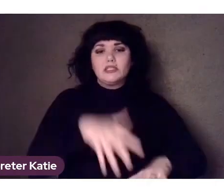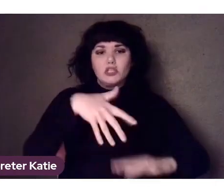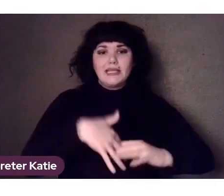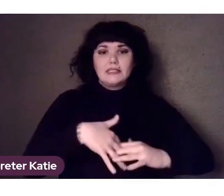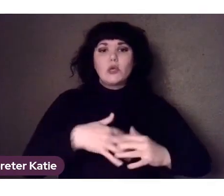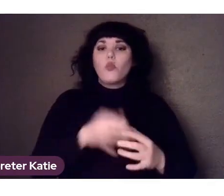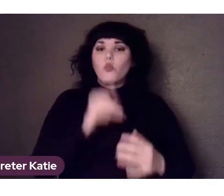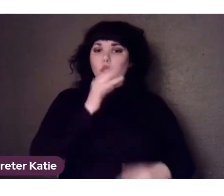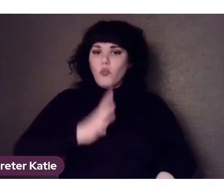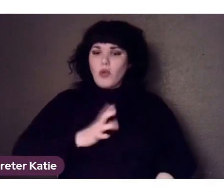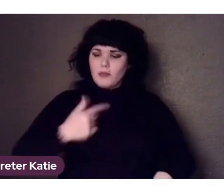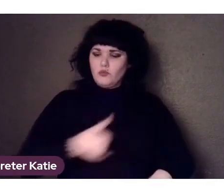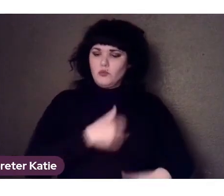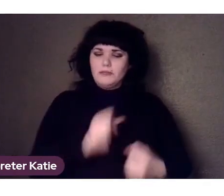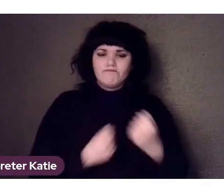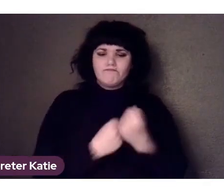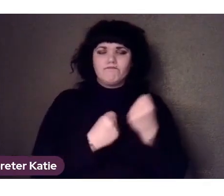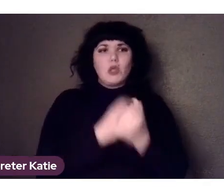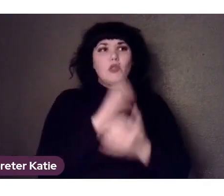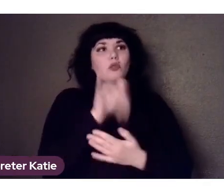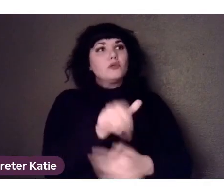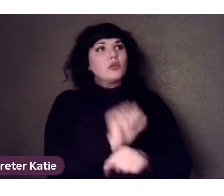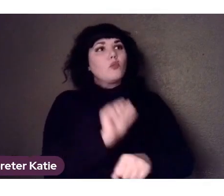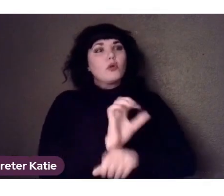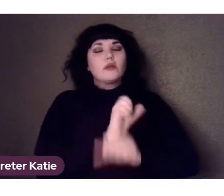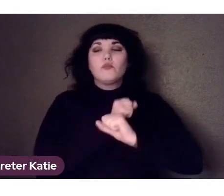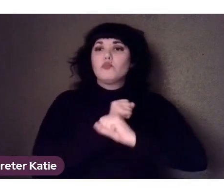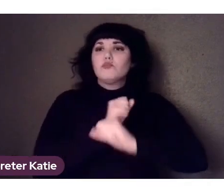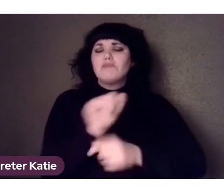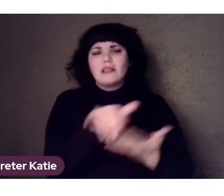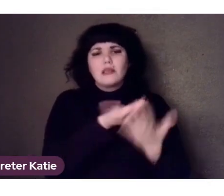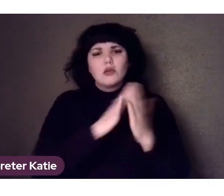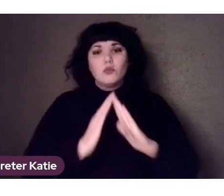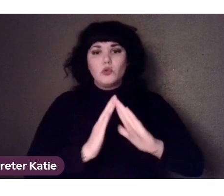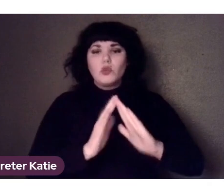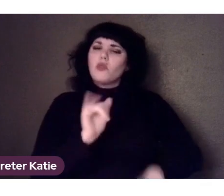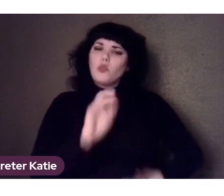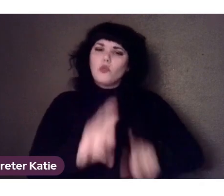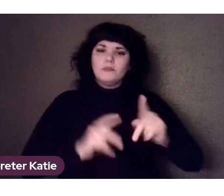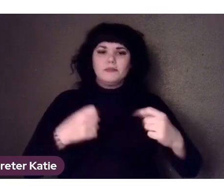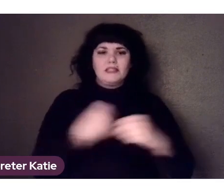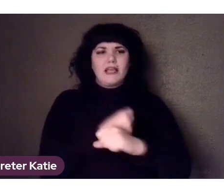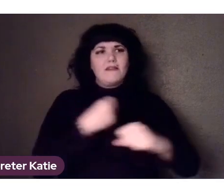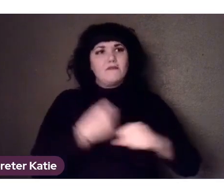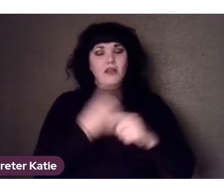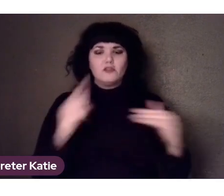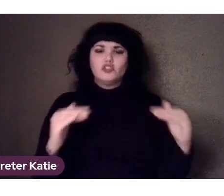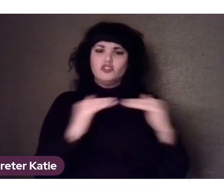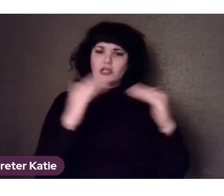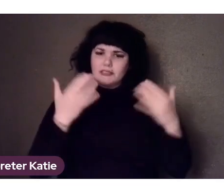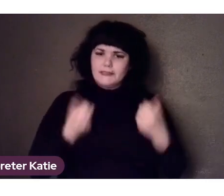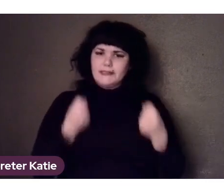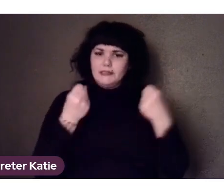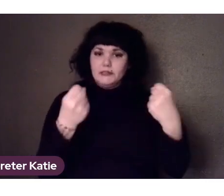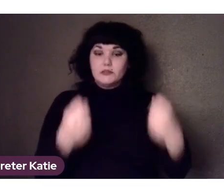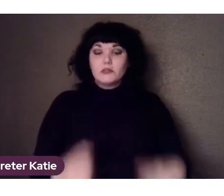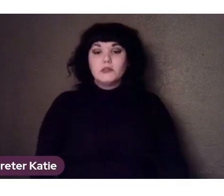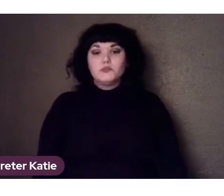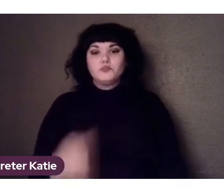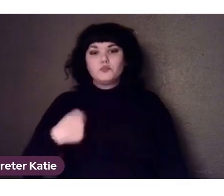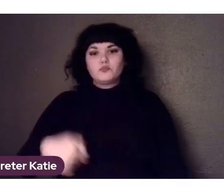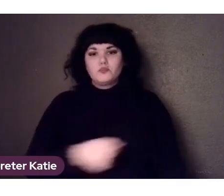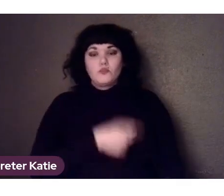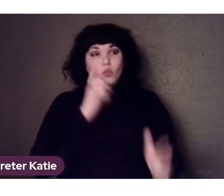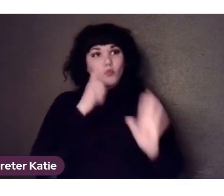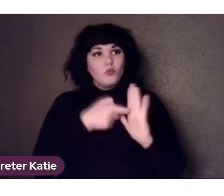grieve, those who work to protect their community, and those who fight for justice that heals. We recognize,